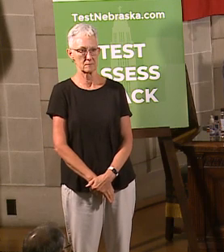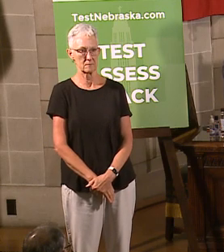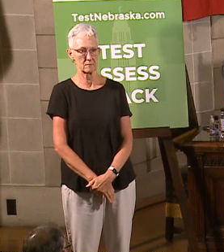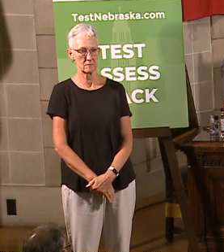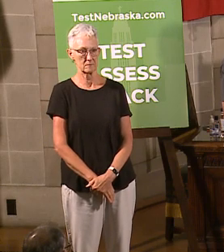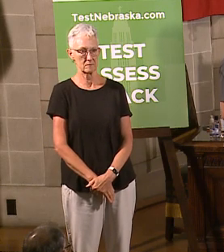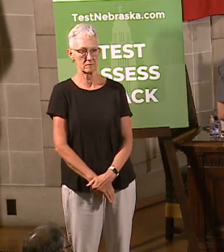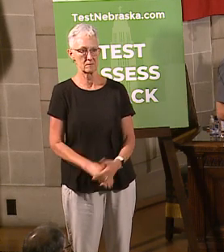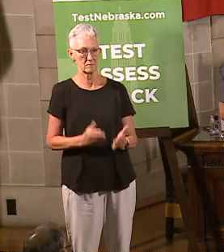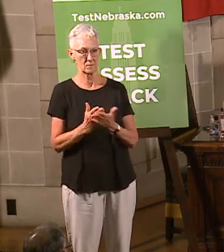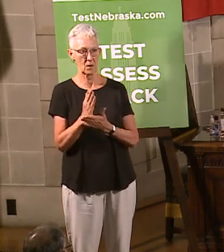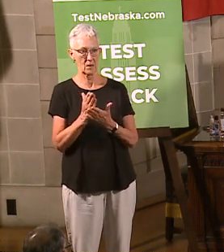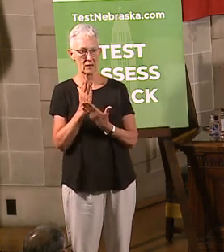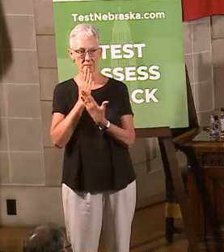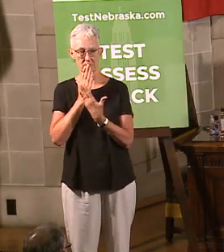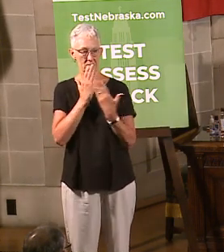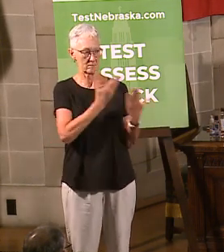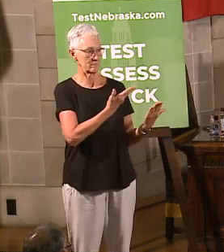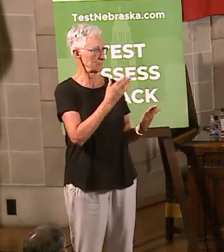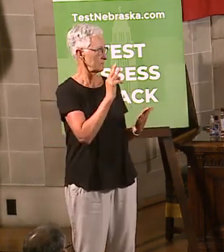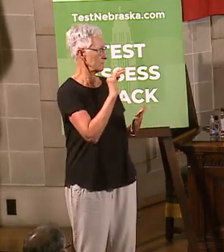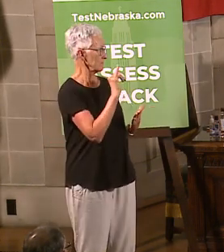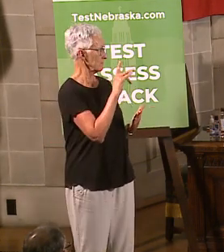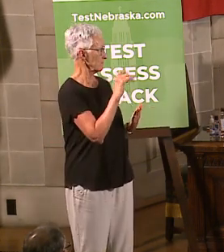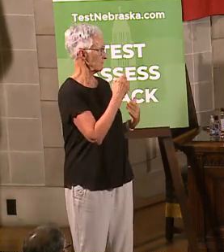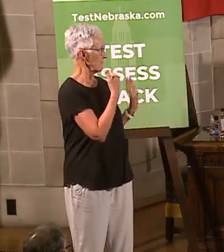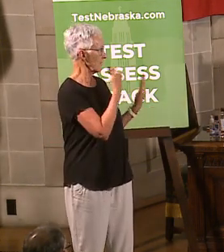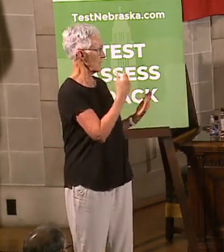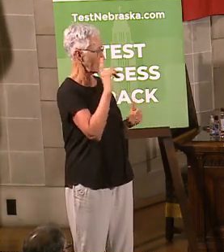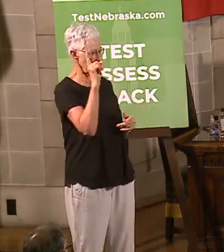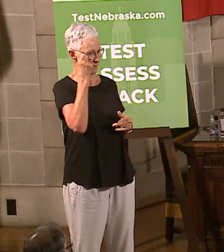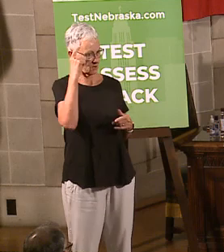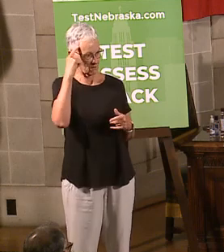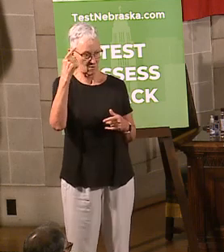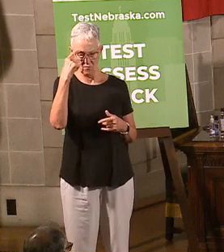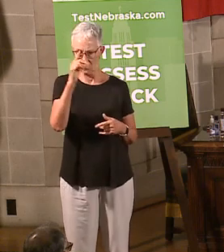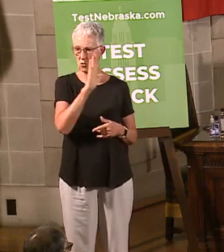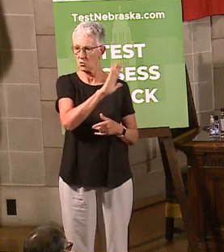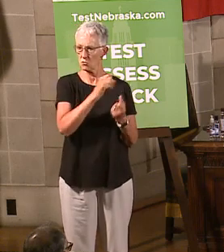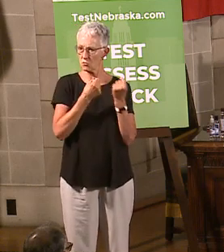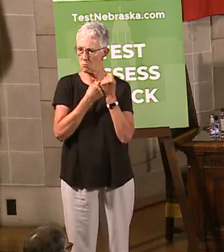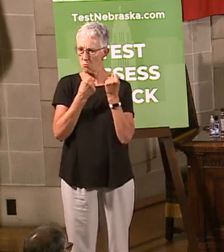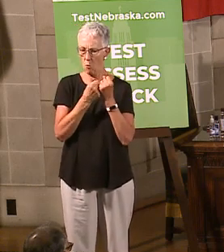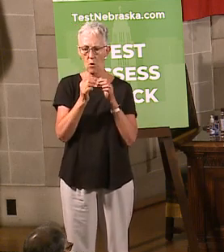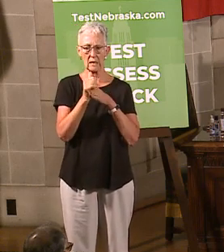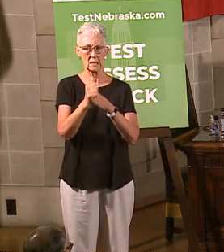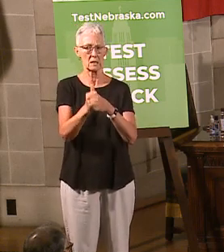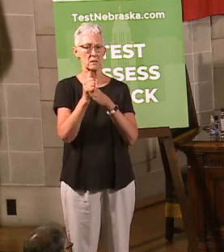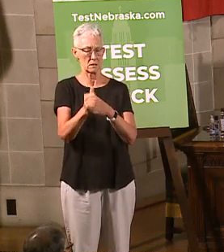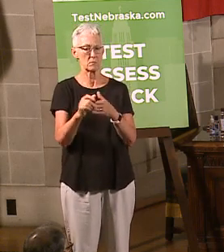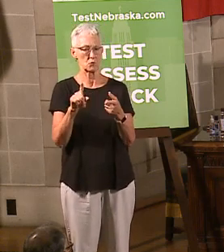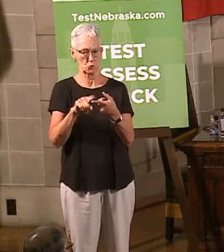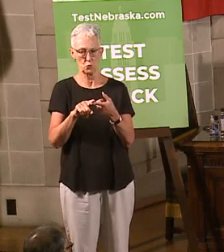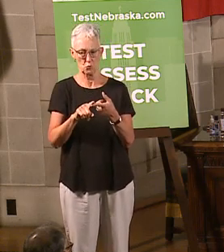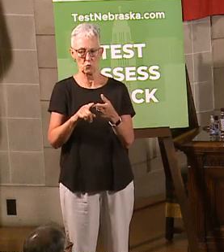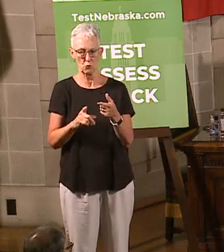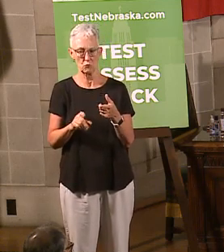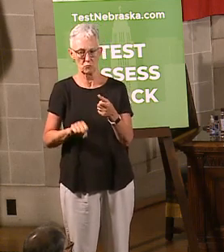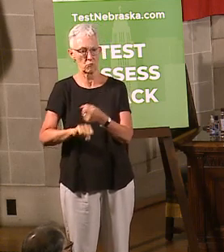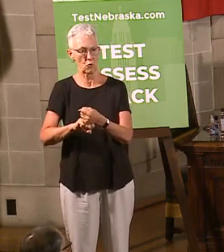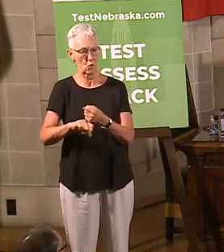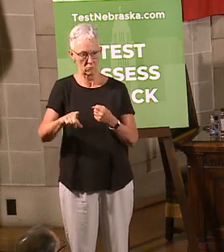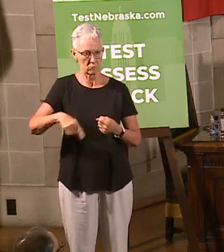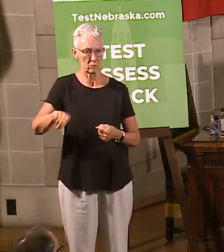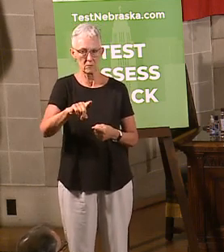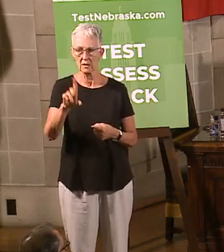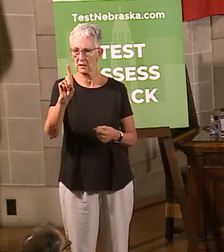All right, great. Thanks, Mike. Thank you, Governor Ricketts, and thank you for all your support and leadership through the dairy industry. Again, I'm just one of the dairy